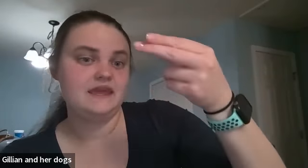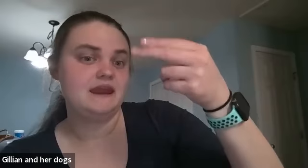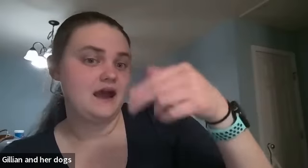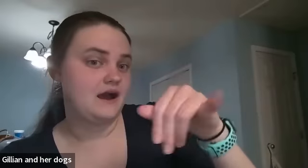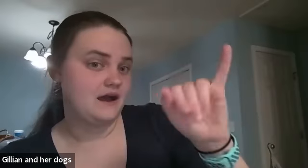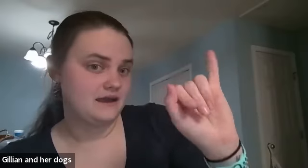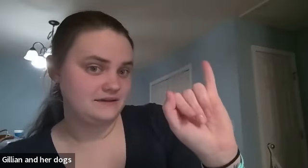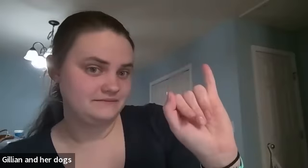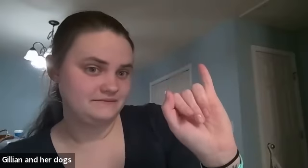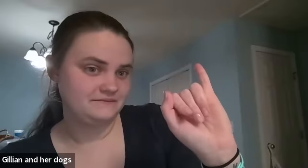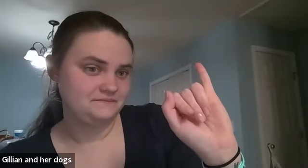then I,